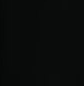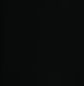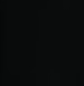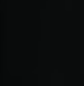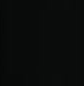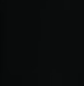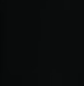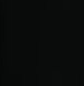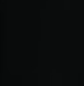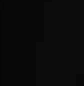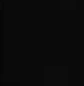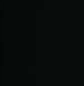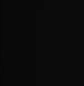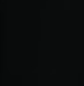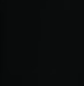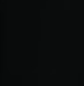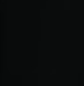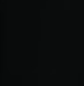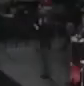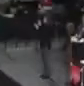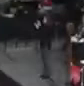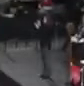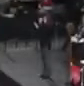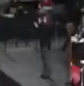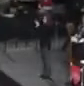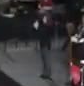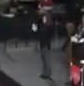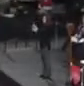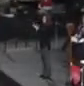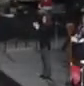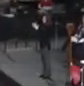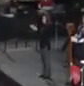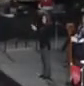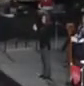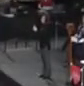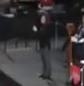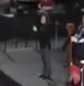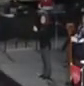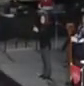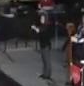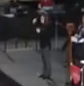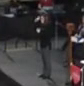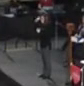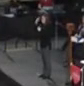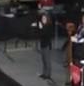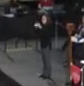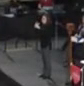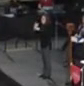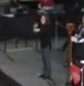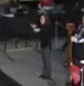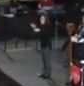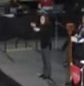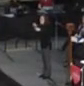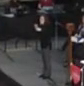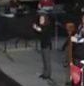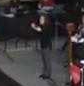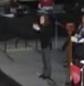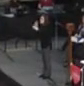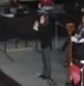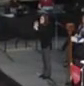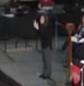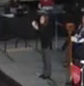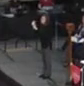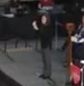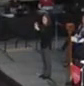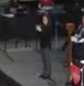imagined I would be a partner in my firm. I never imagined that I would travel the world and experience new cultures, so